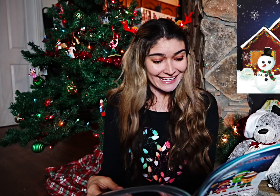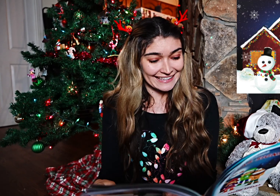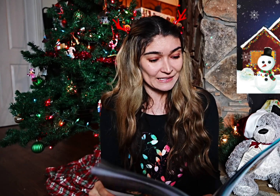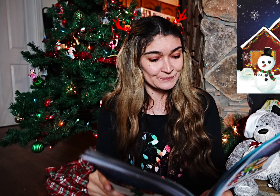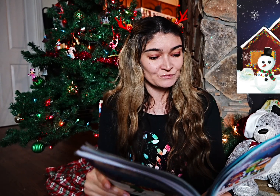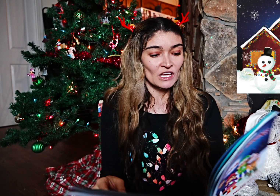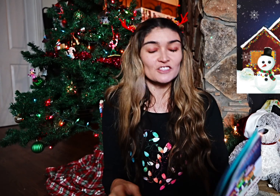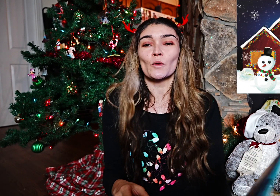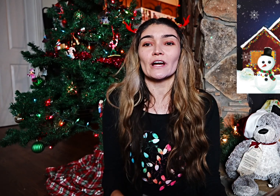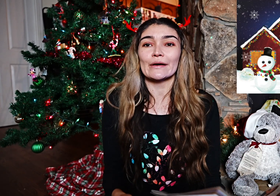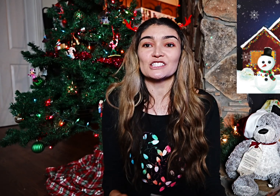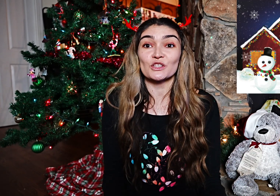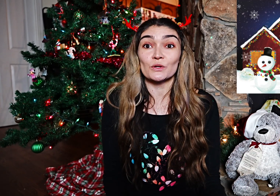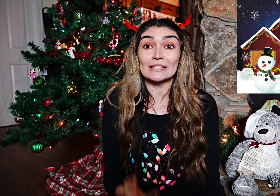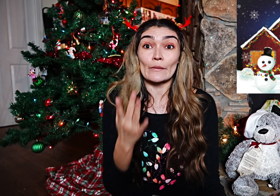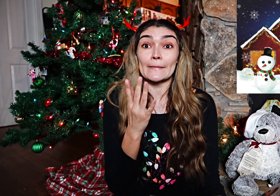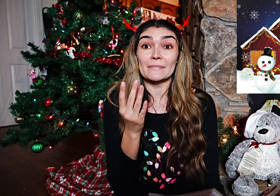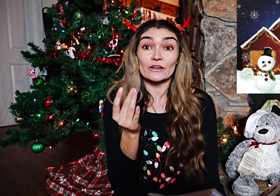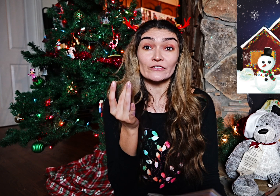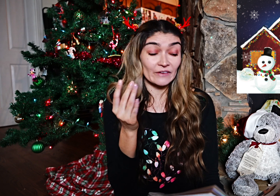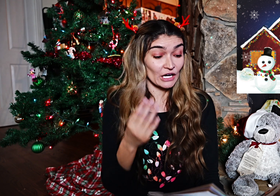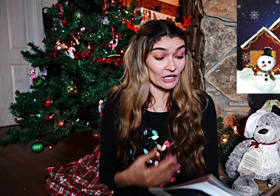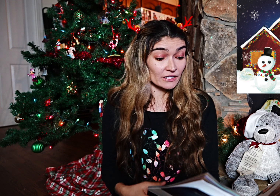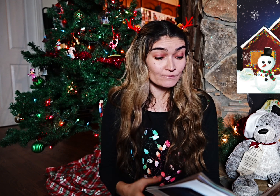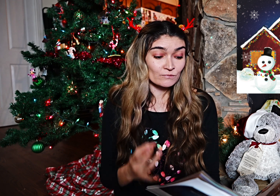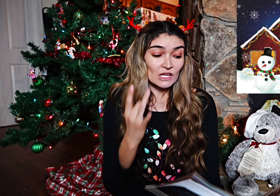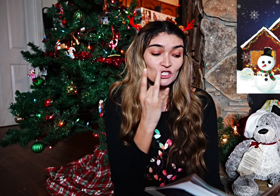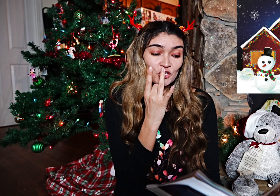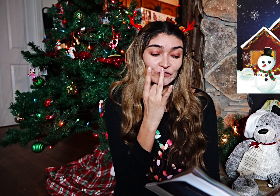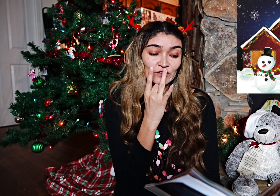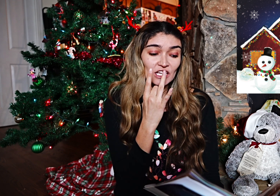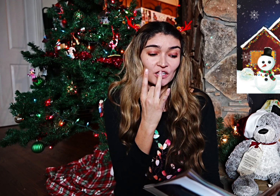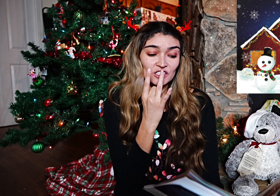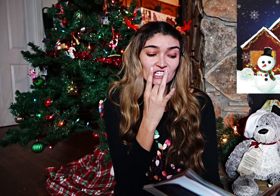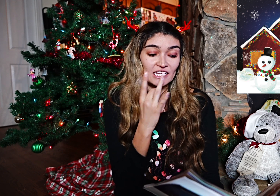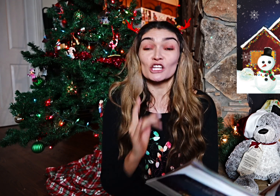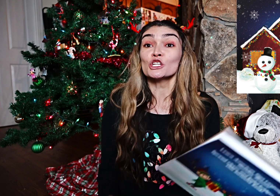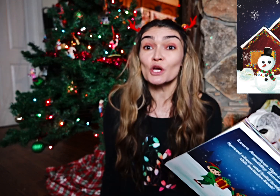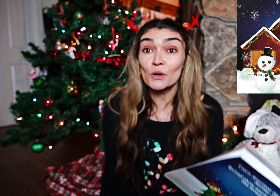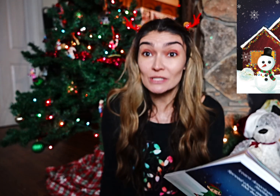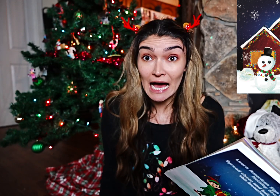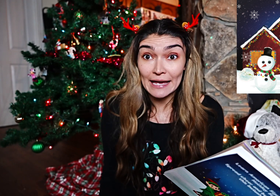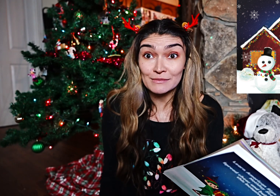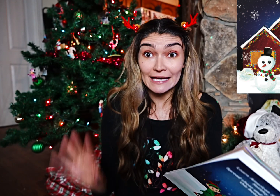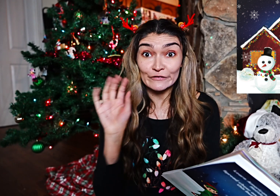tree. So we're going to use our middle finger to flick your chin 2 times like